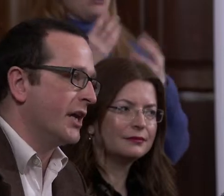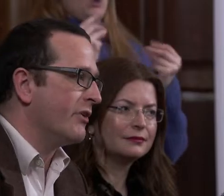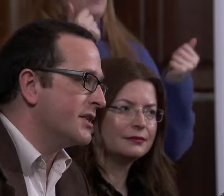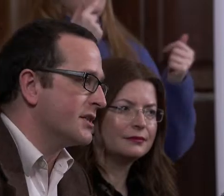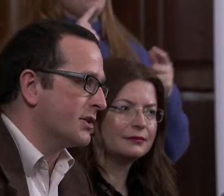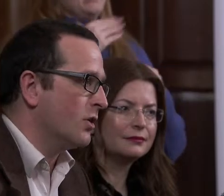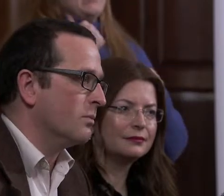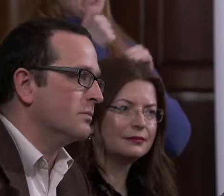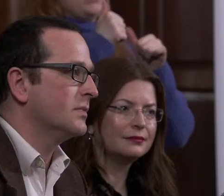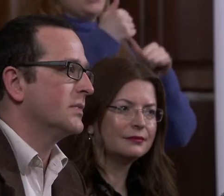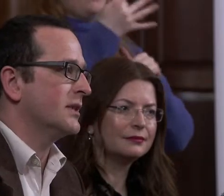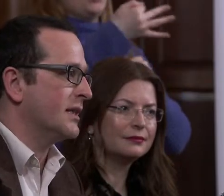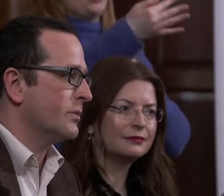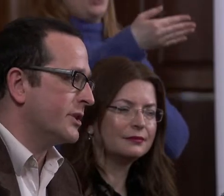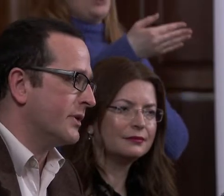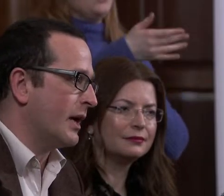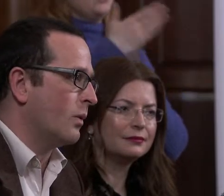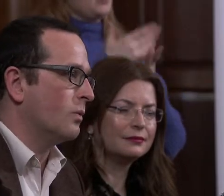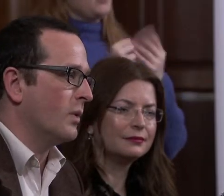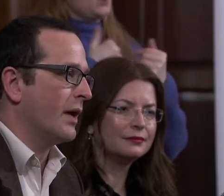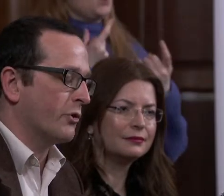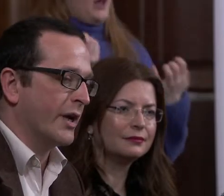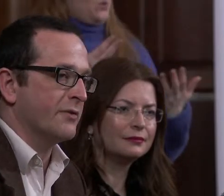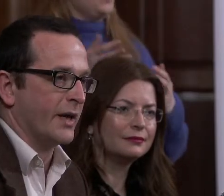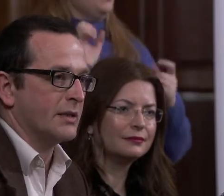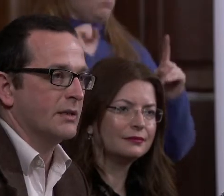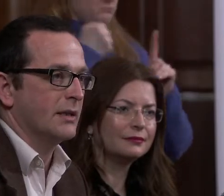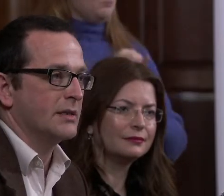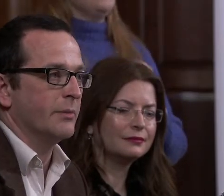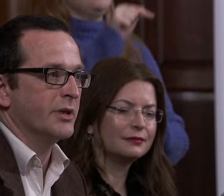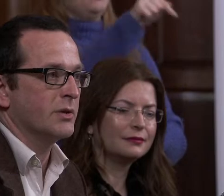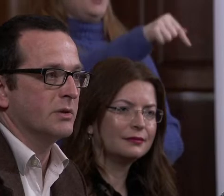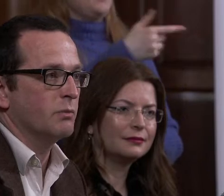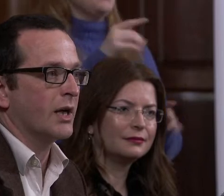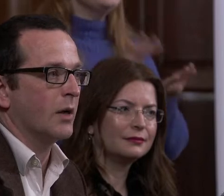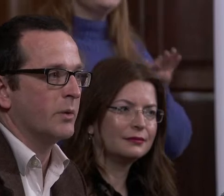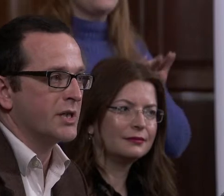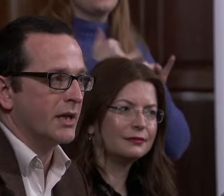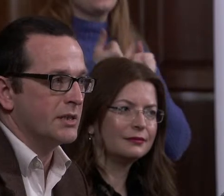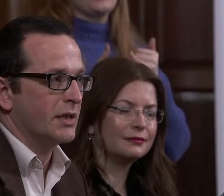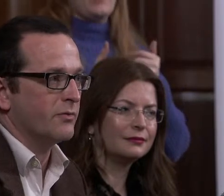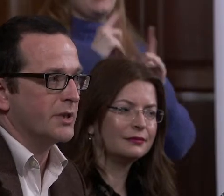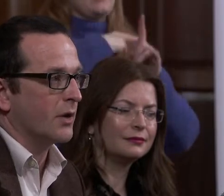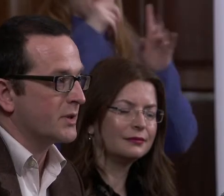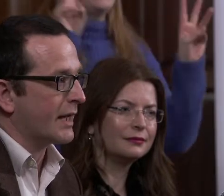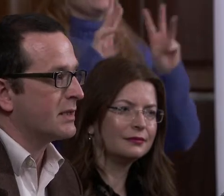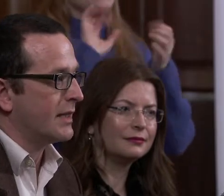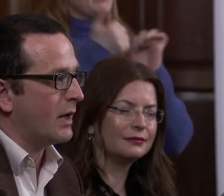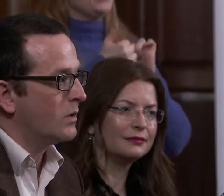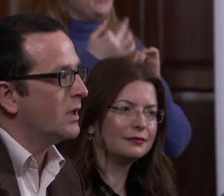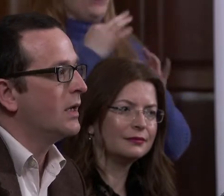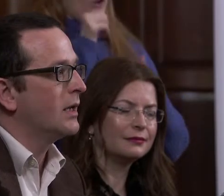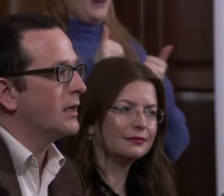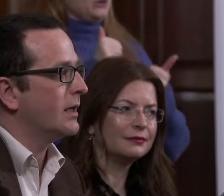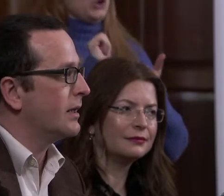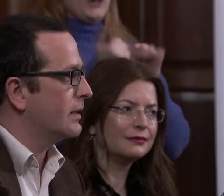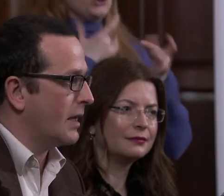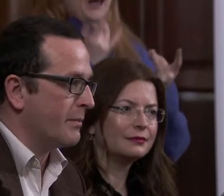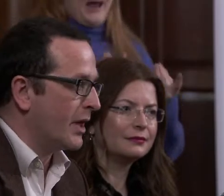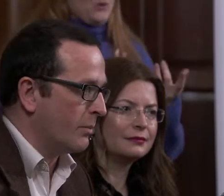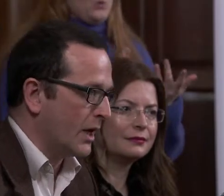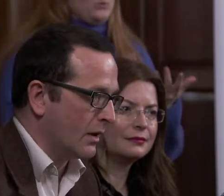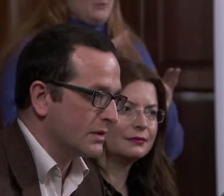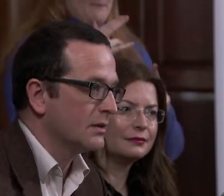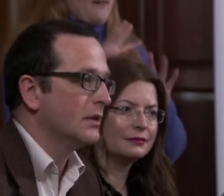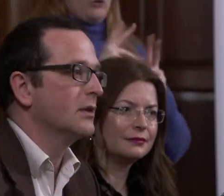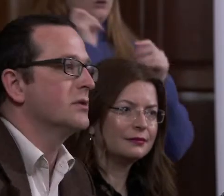in generations to come, the things that we do now will have a great effect. Similar to with climate change, if we don't act now, it